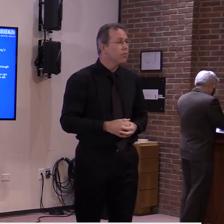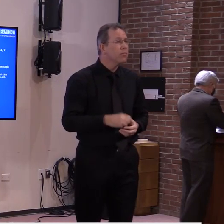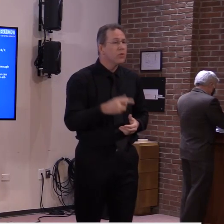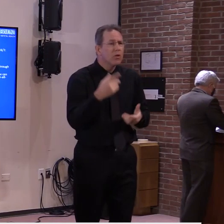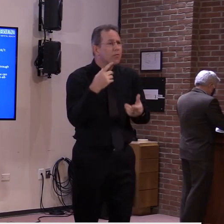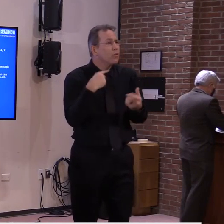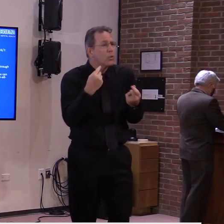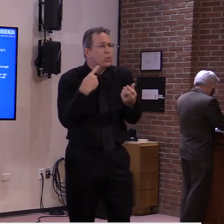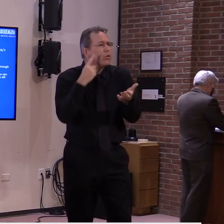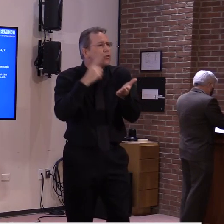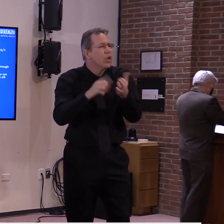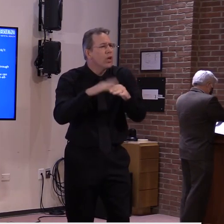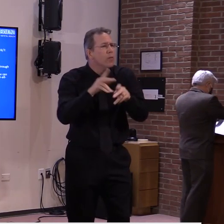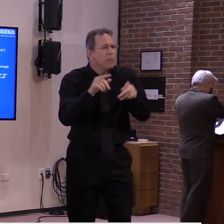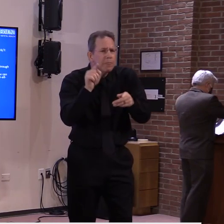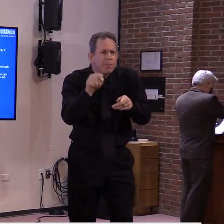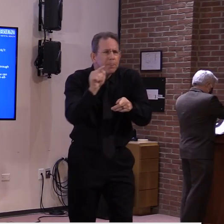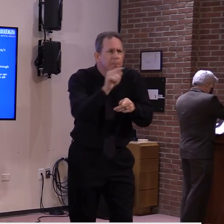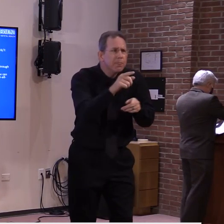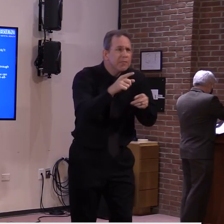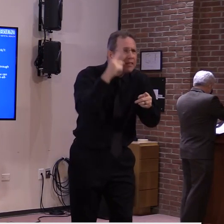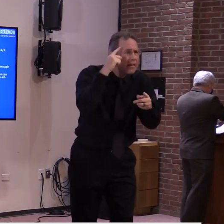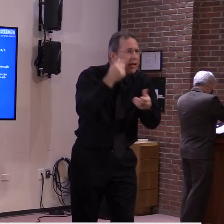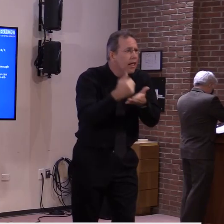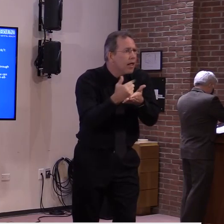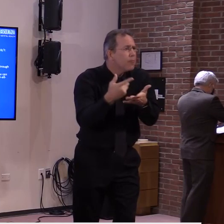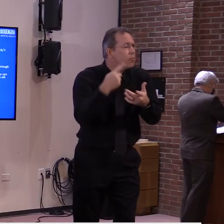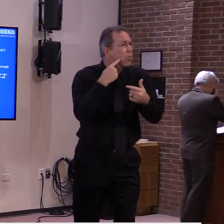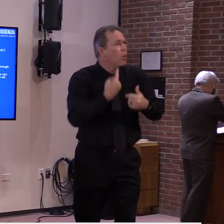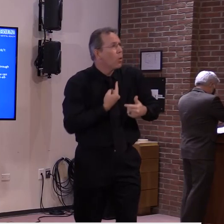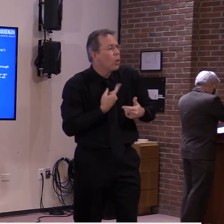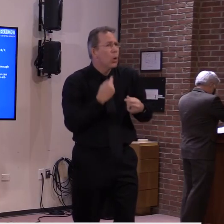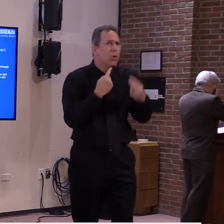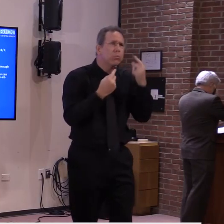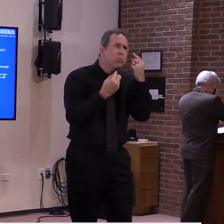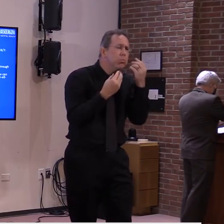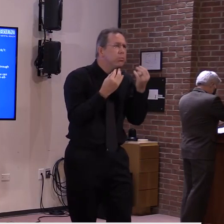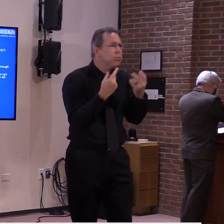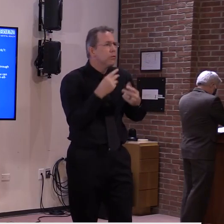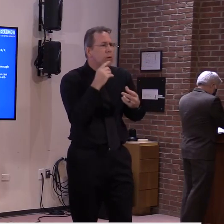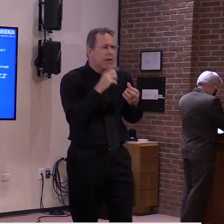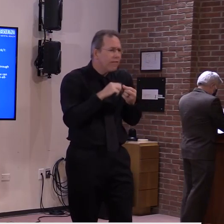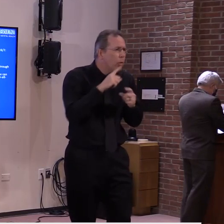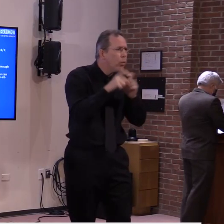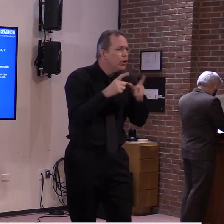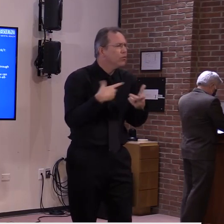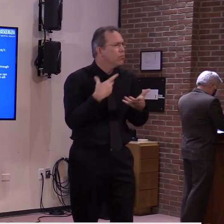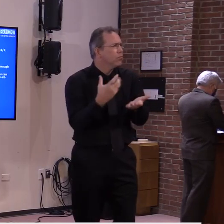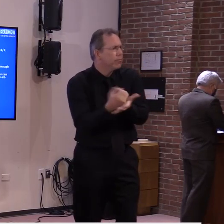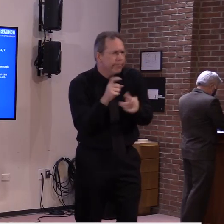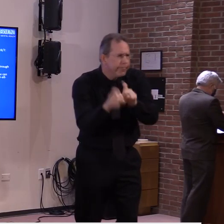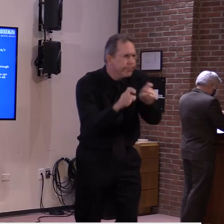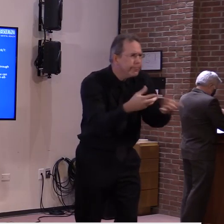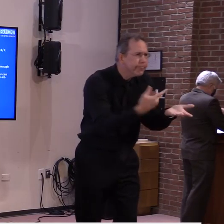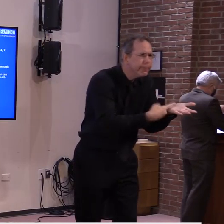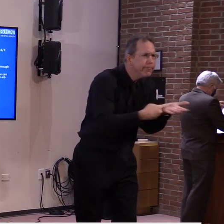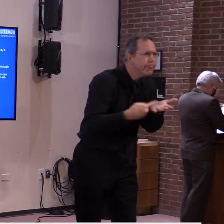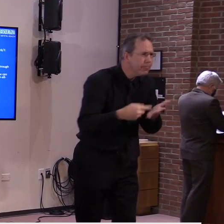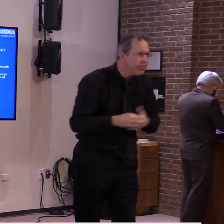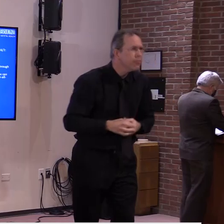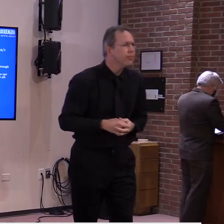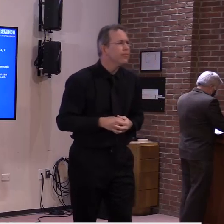and commitment of Vermonters during COVID-19 has not been without significant disruption, sacrifice, and strain on our